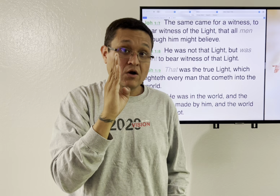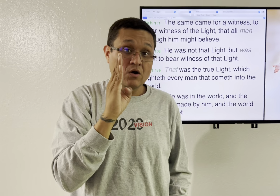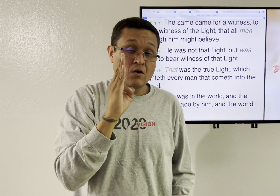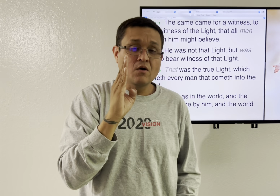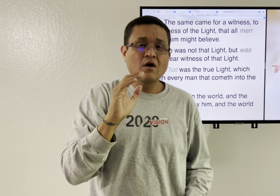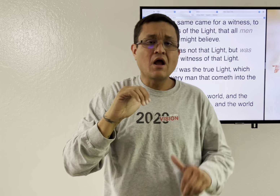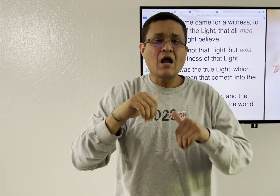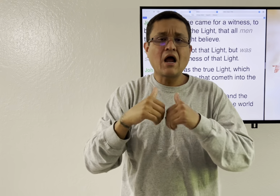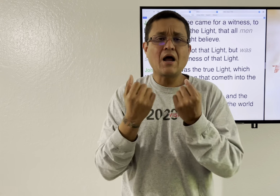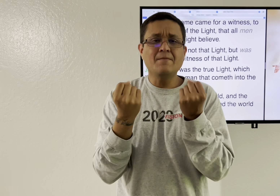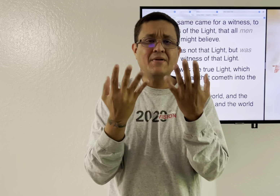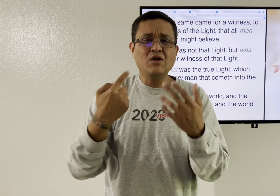He is our Savior.